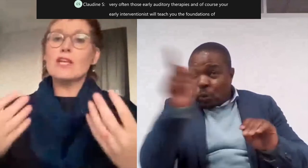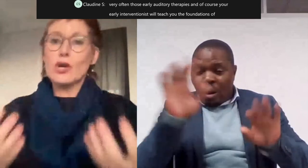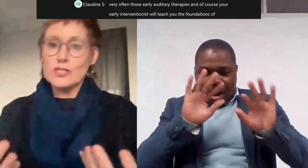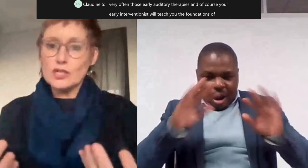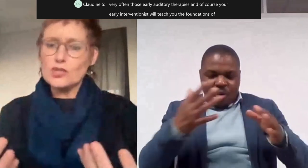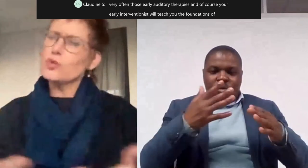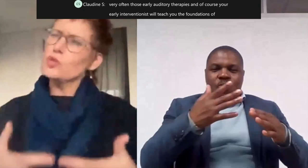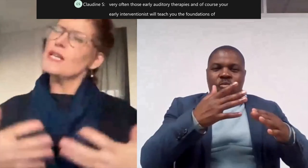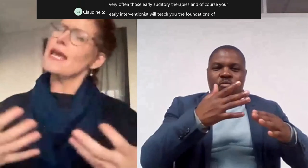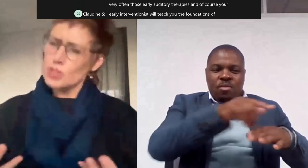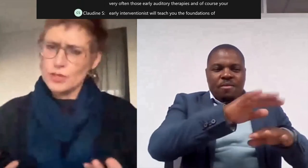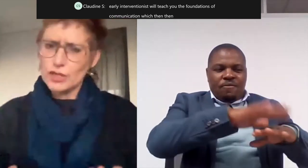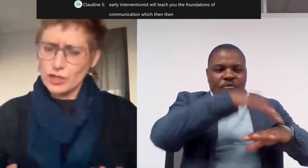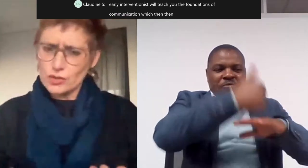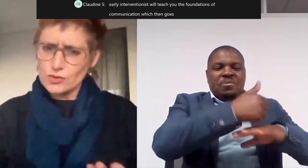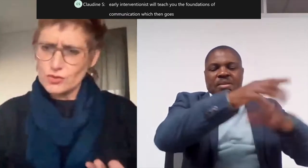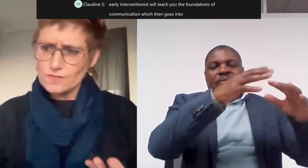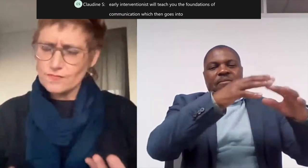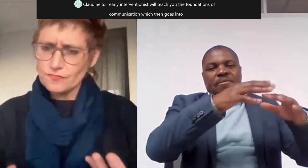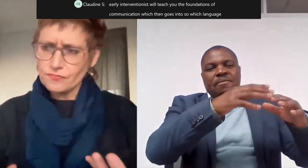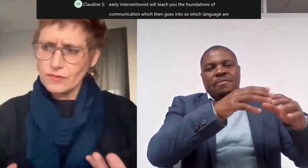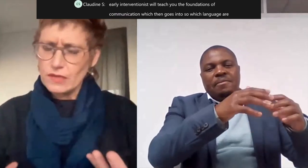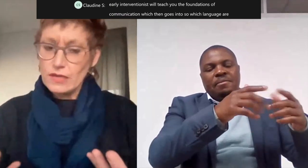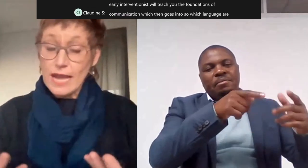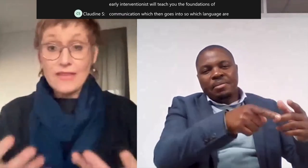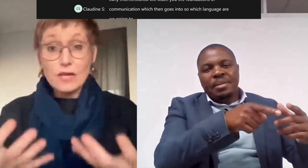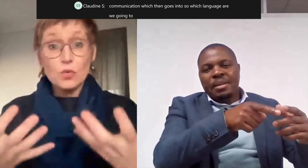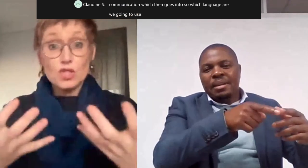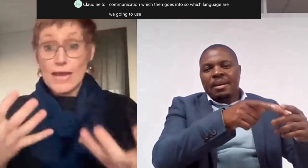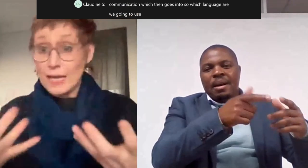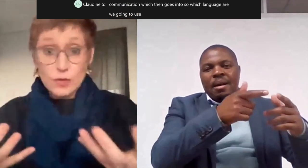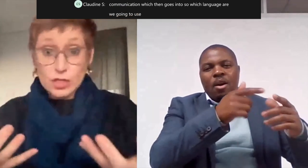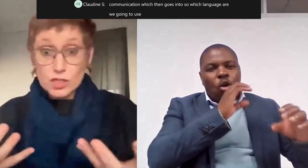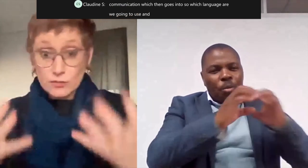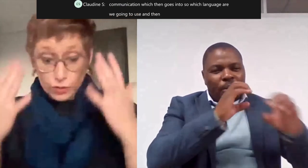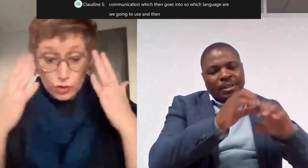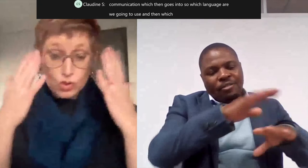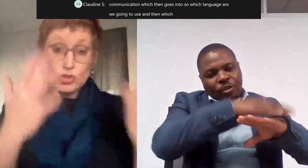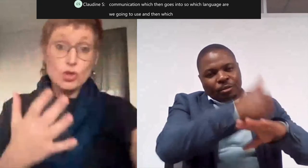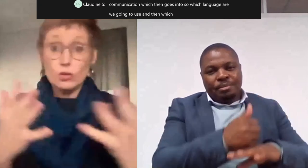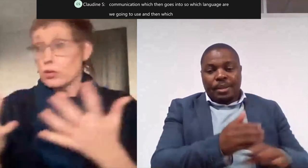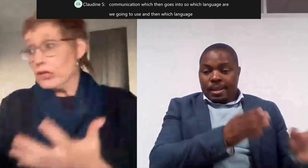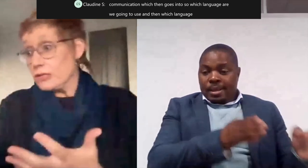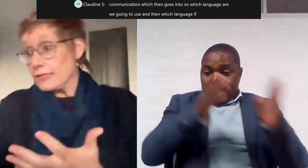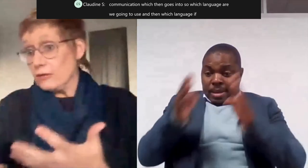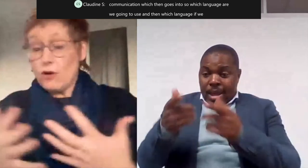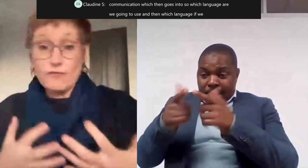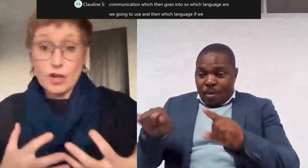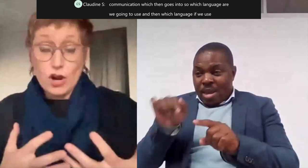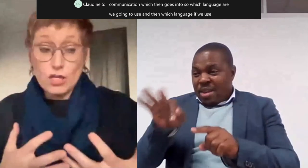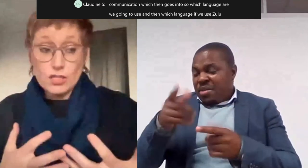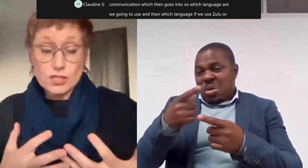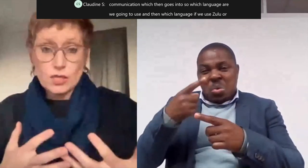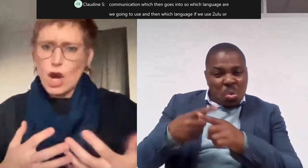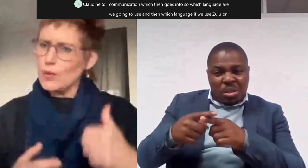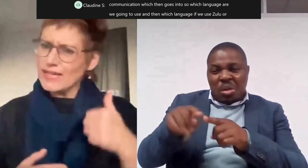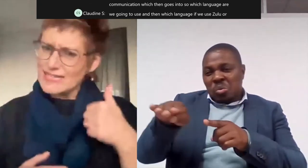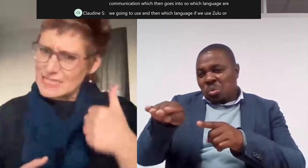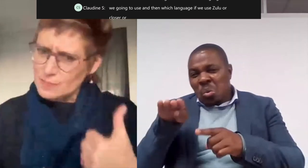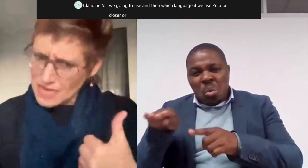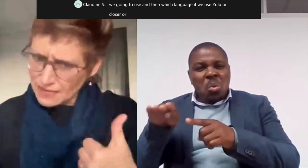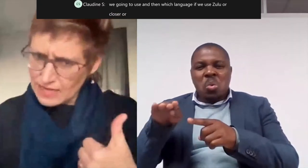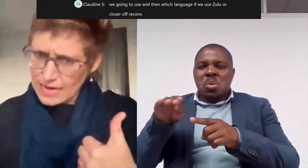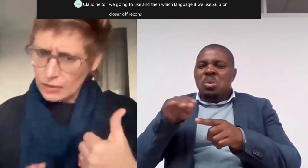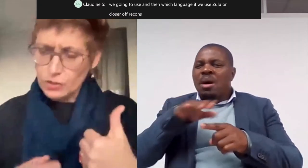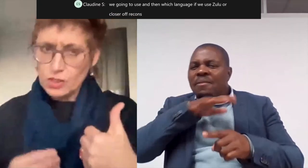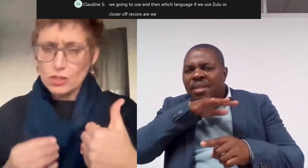which then goes into, so which language are we going to use? And then which language, if we use Zulu or Xhosa or Afrikaans, are we going